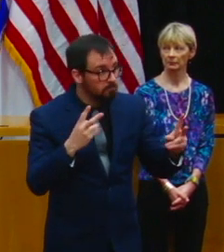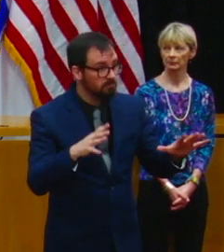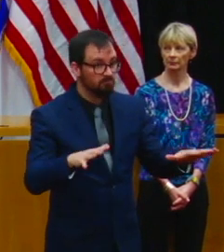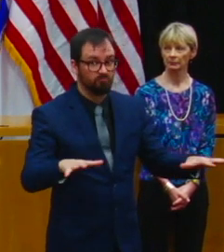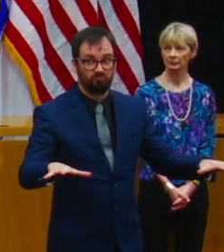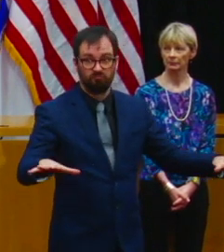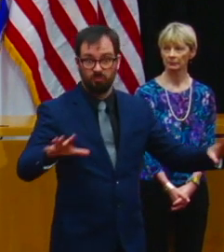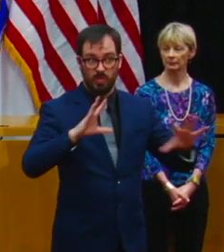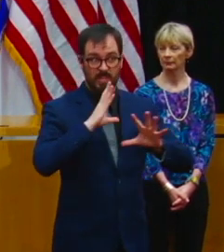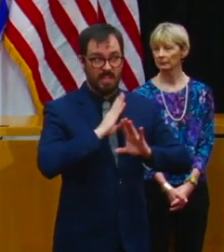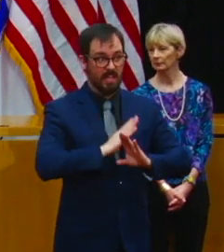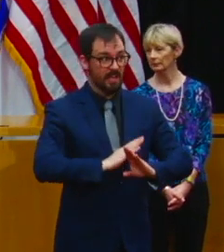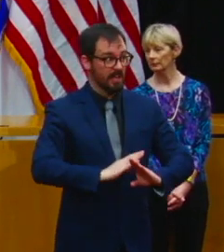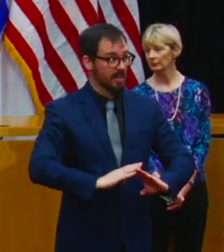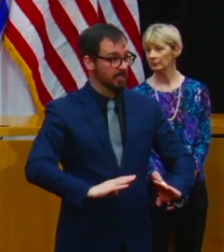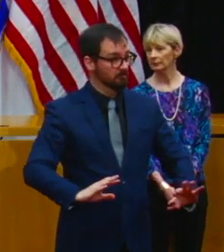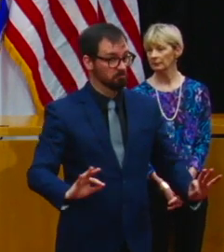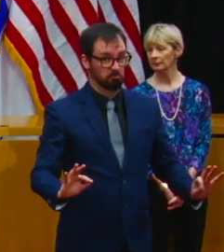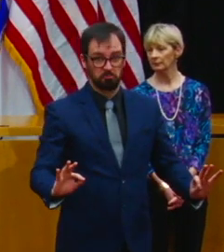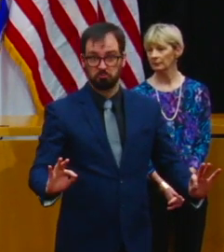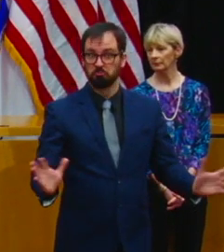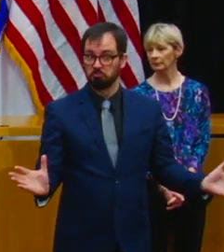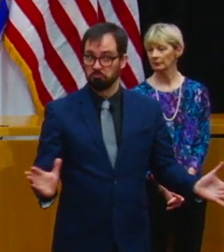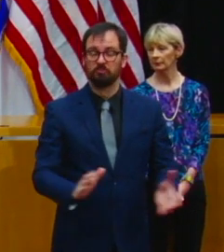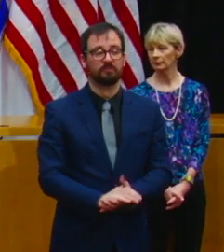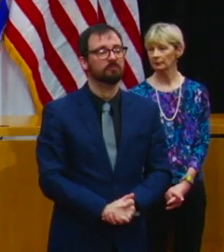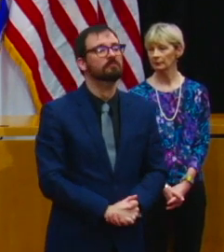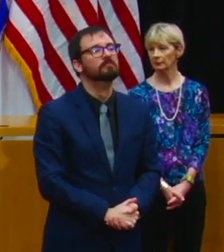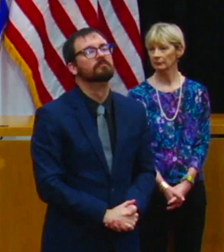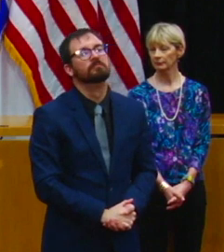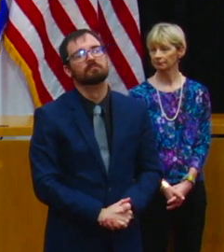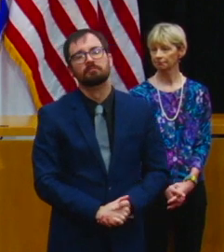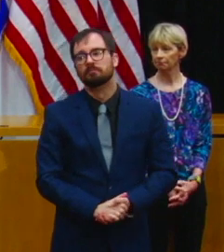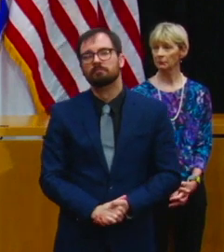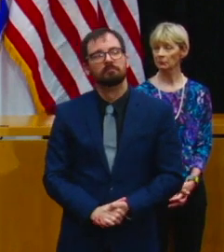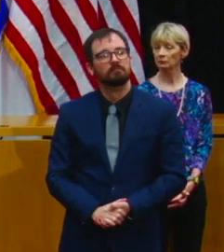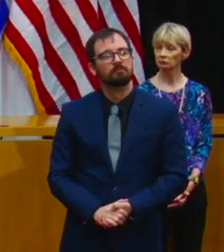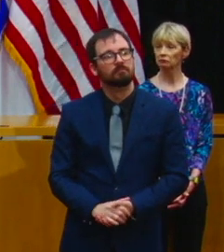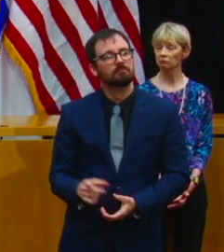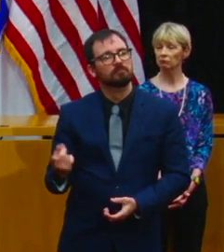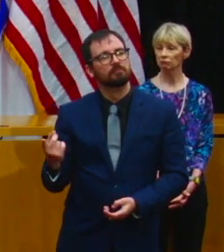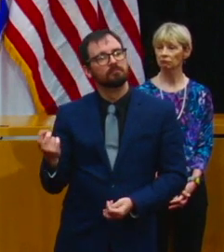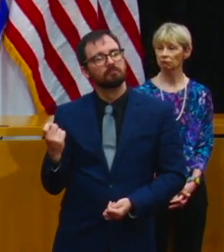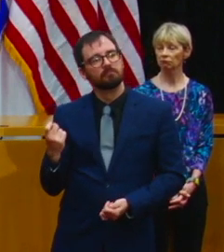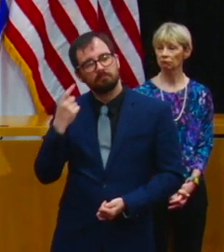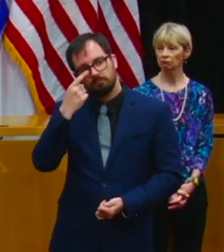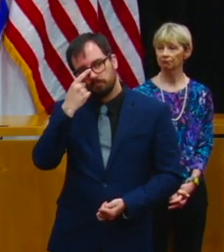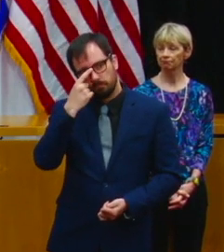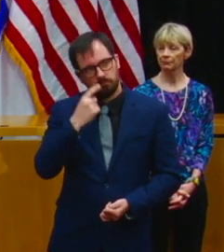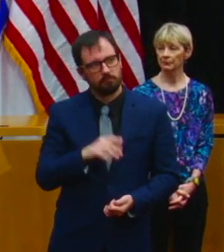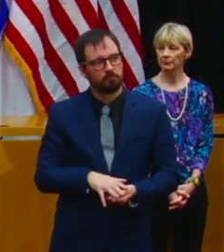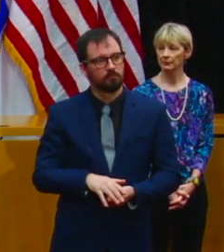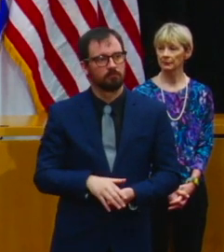Governor, yeah. Hitting this week your target of 3,500 tests on average